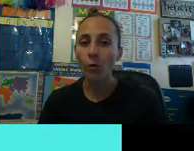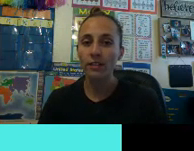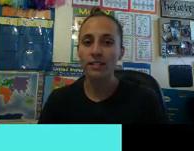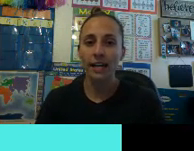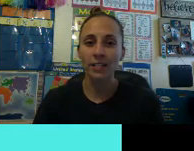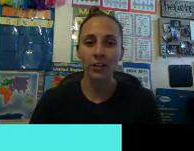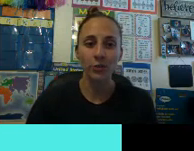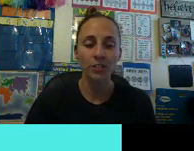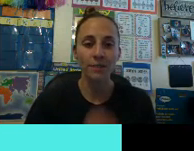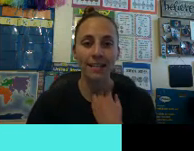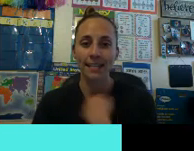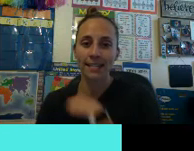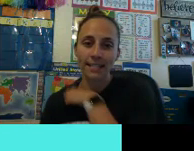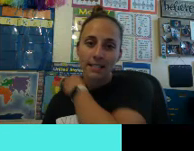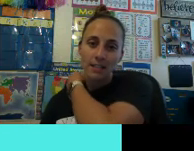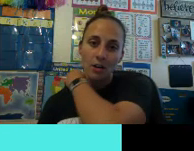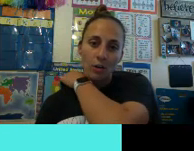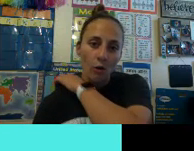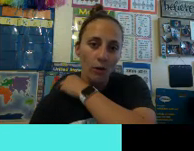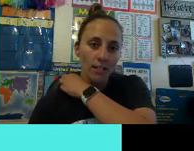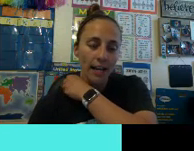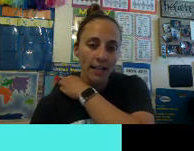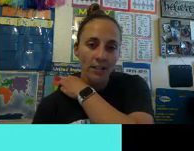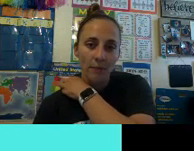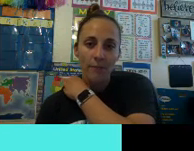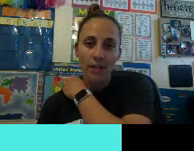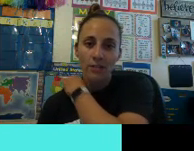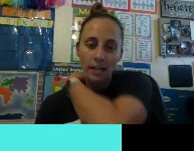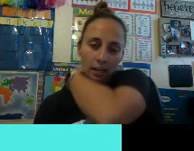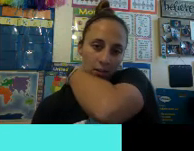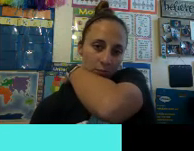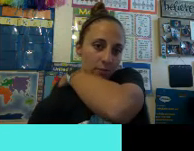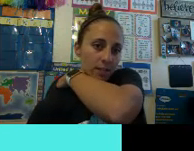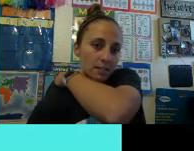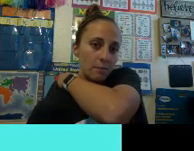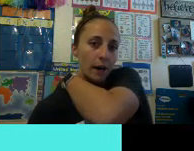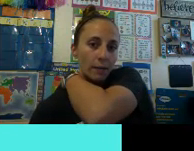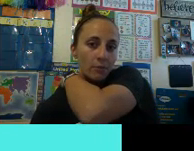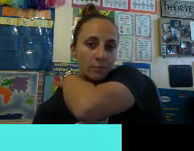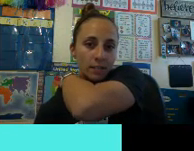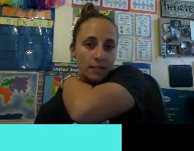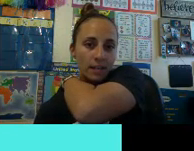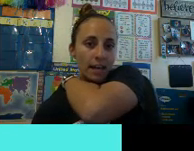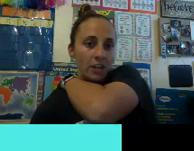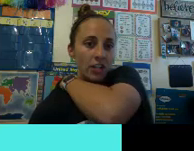Whole word signs are used to make sentences. Whole word signs are made by using hand movements, body